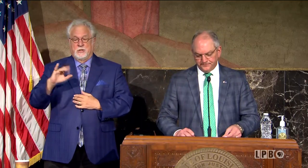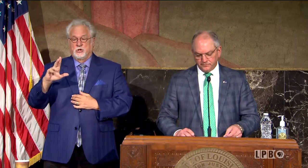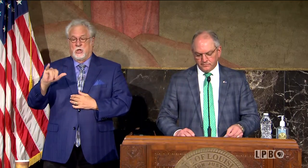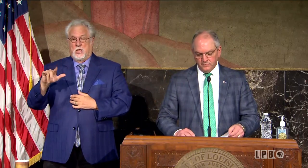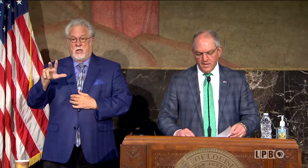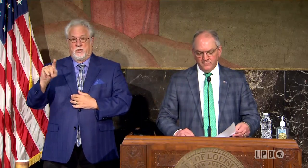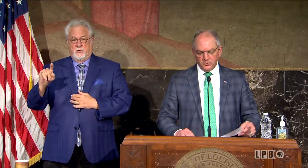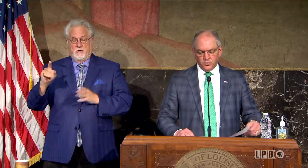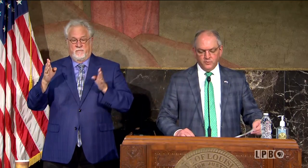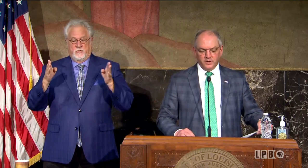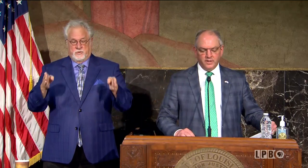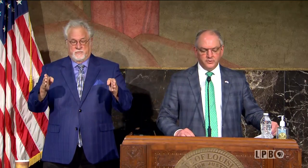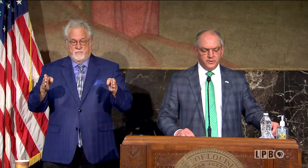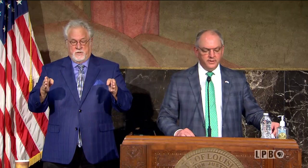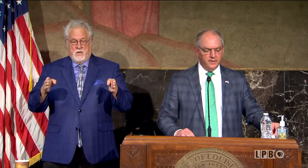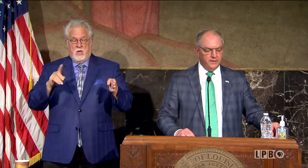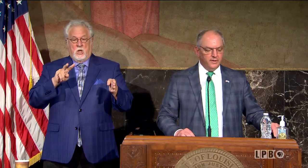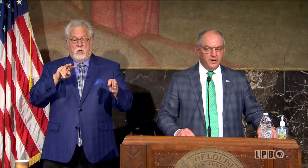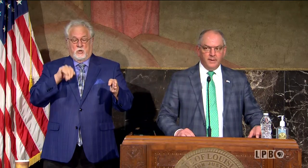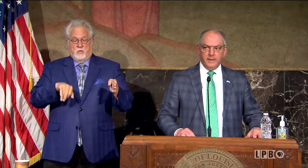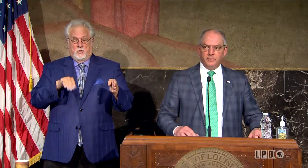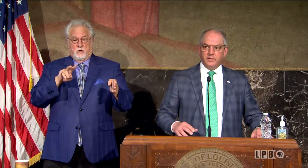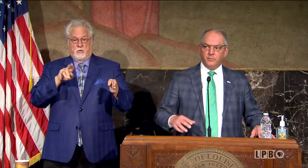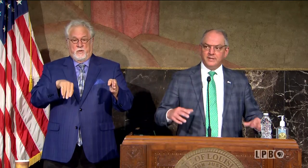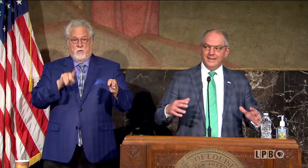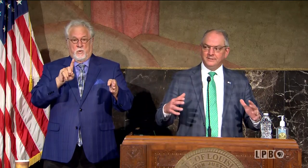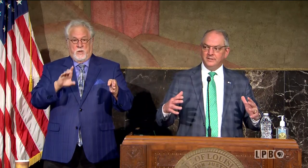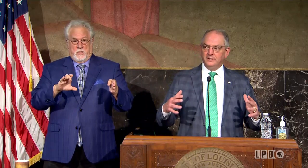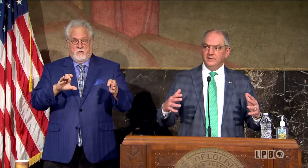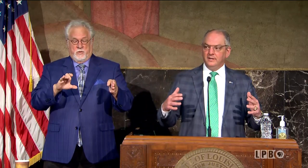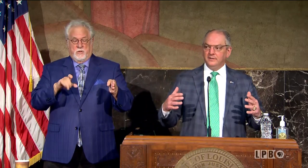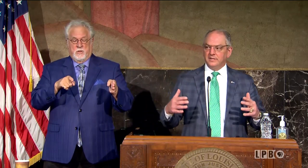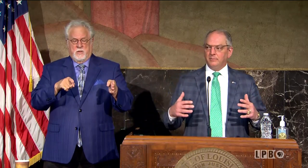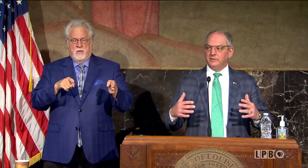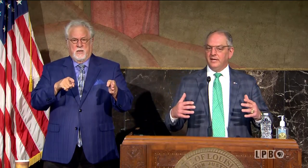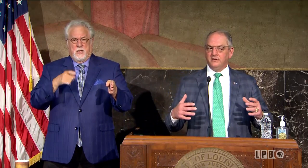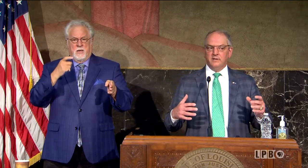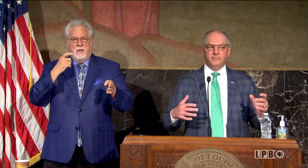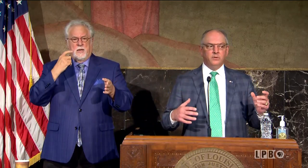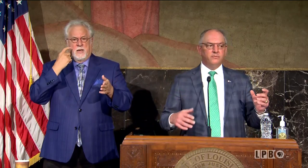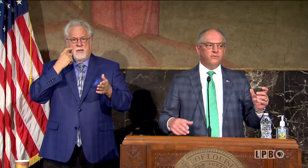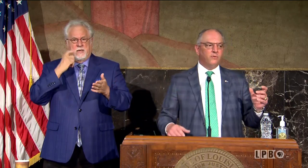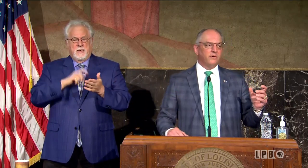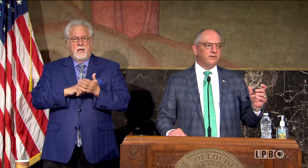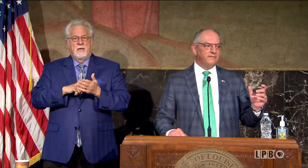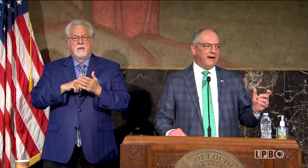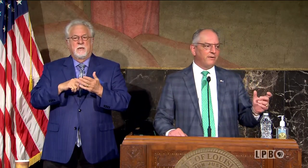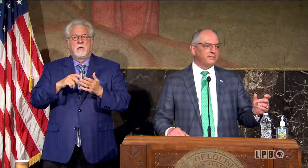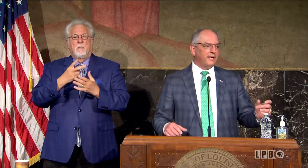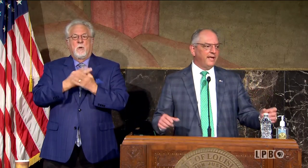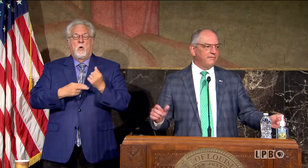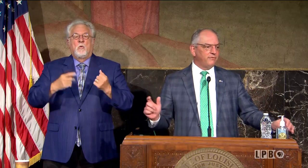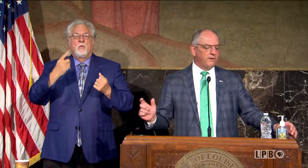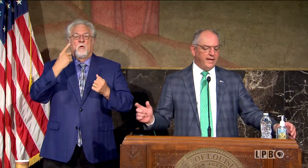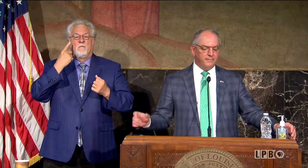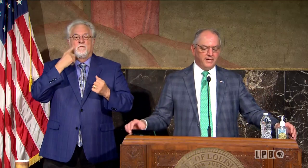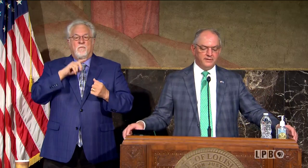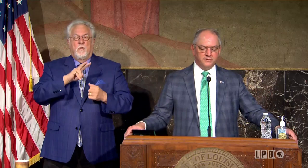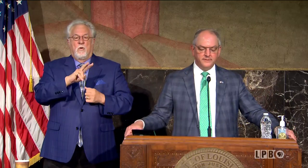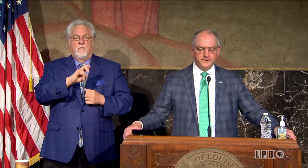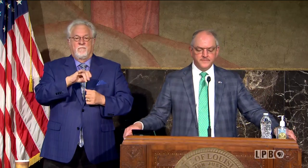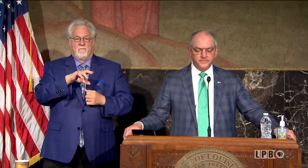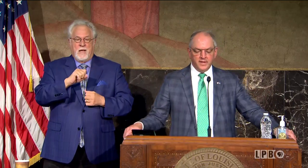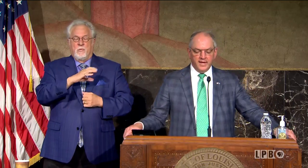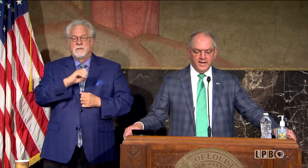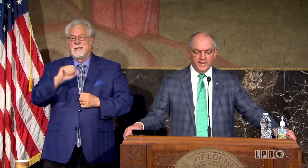31st. Of those 2,100 people, they were tested simultaneously both for the virus and for